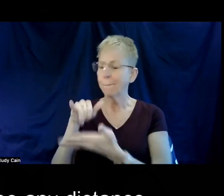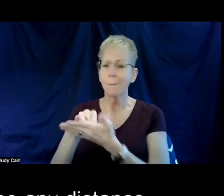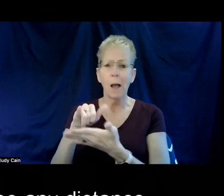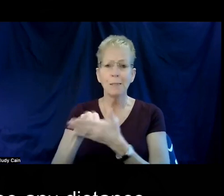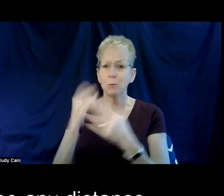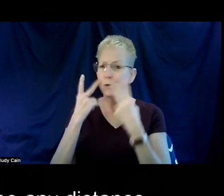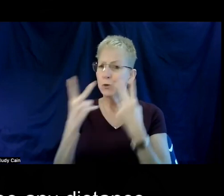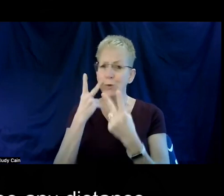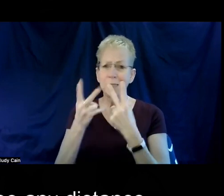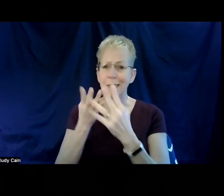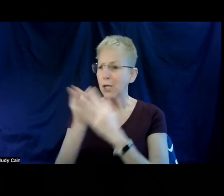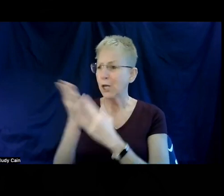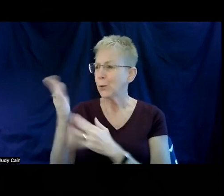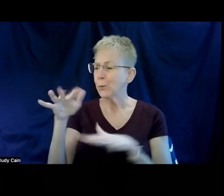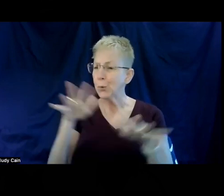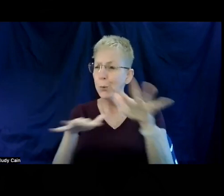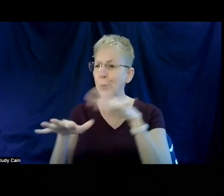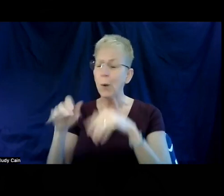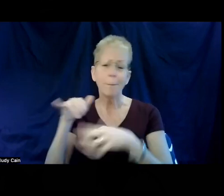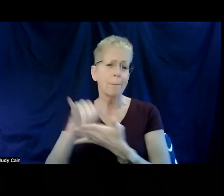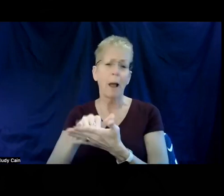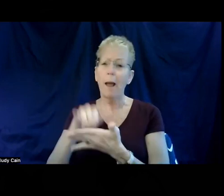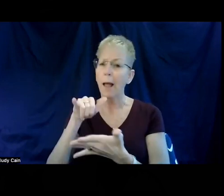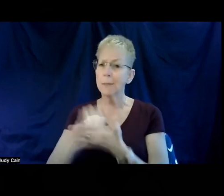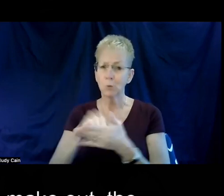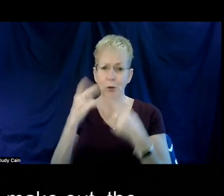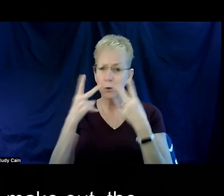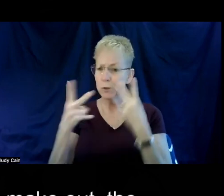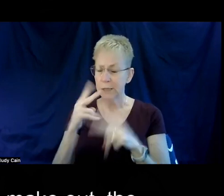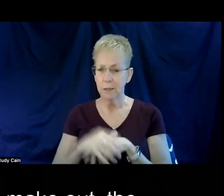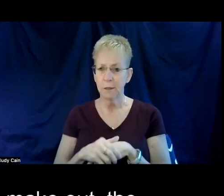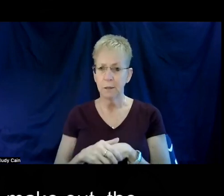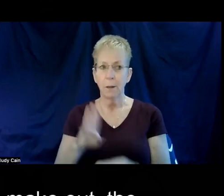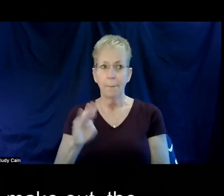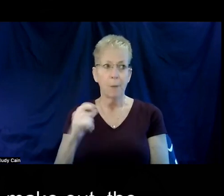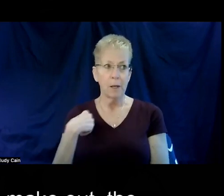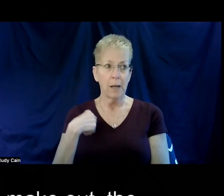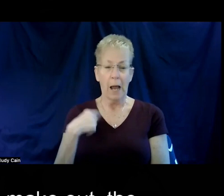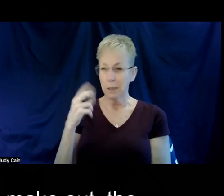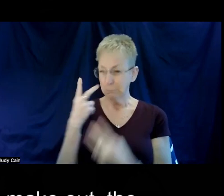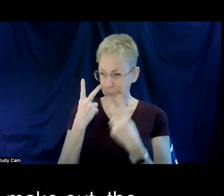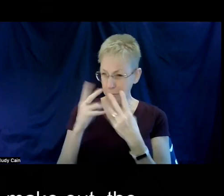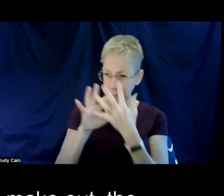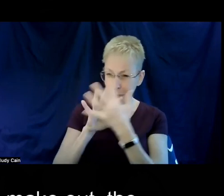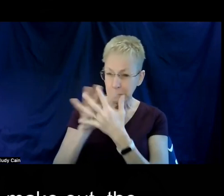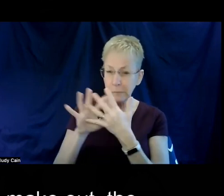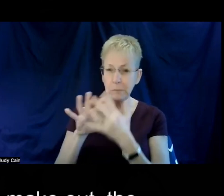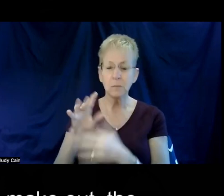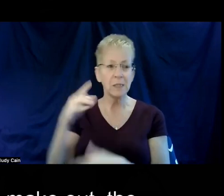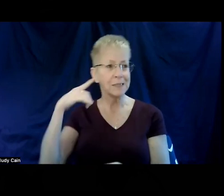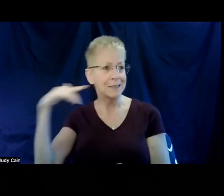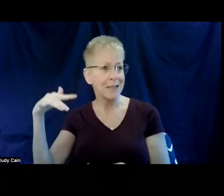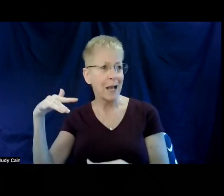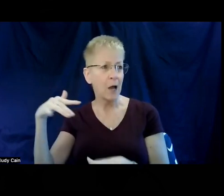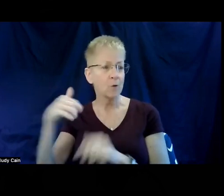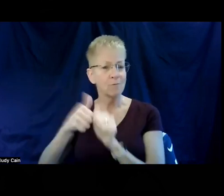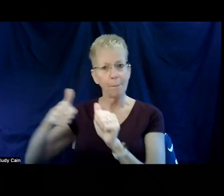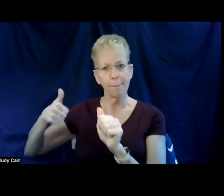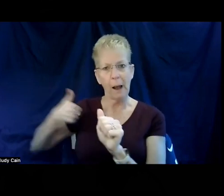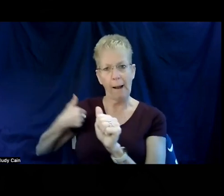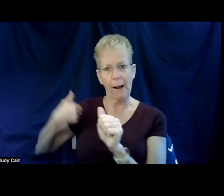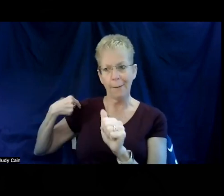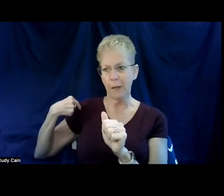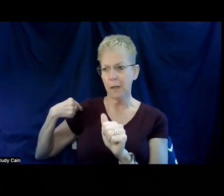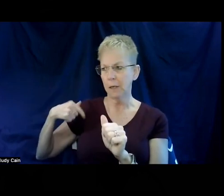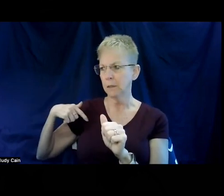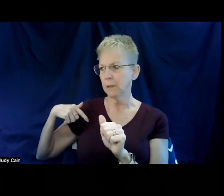distance through the crowded grave markers, crypts, and mausoleums, but from what I could make out, the light and sound had come from behind me, deep